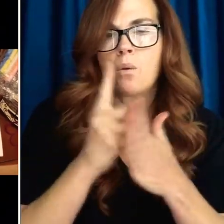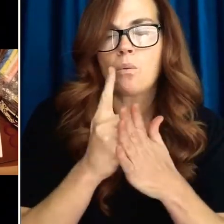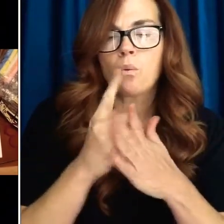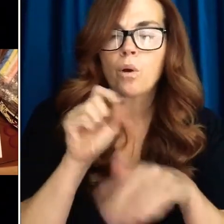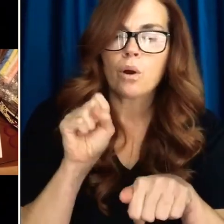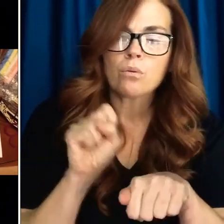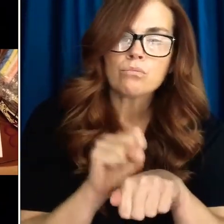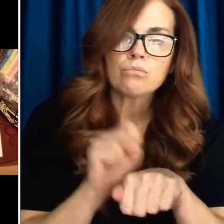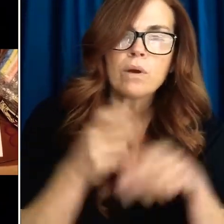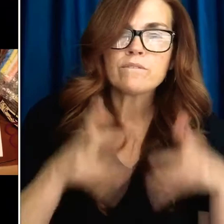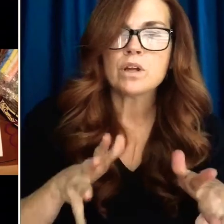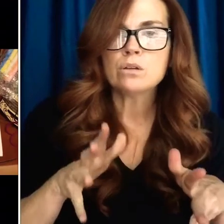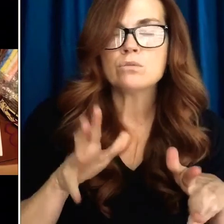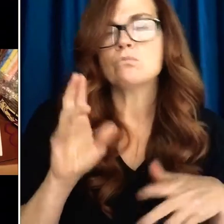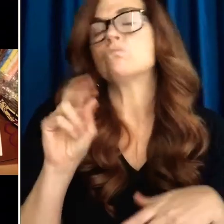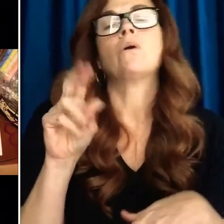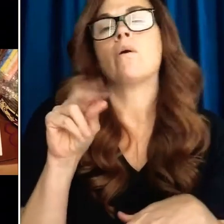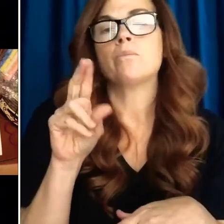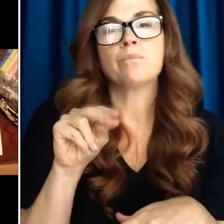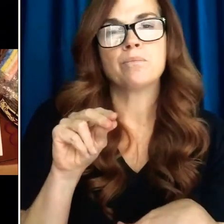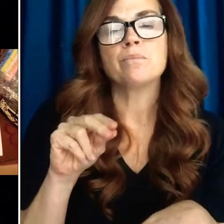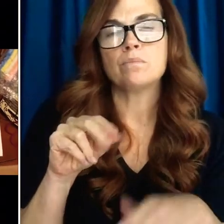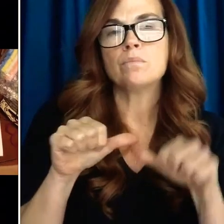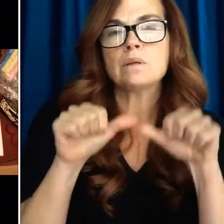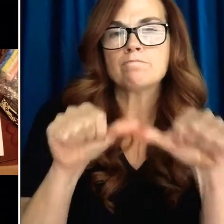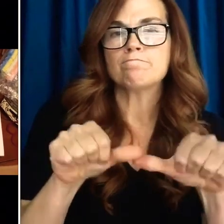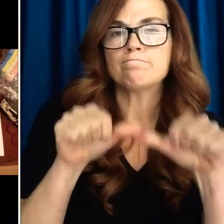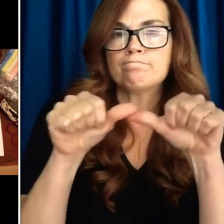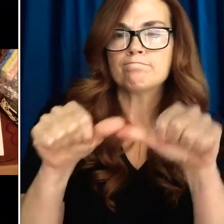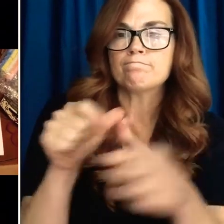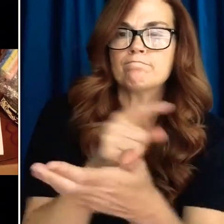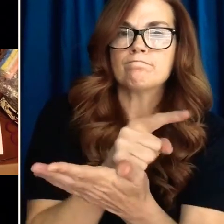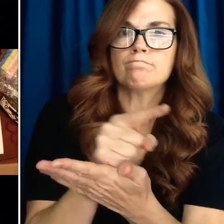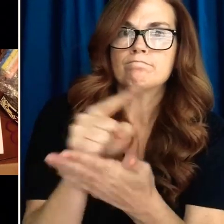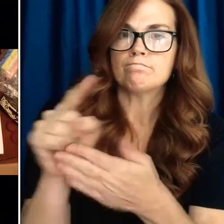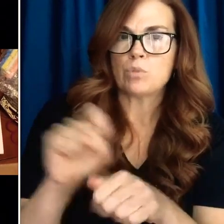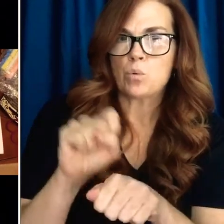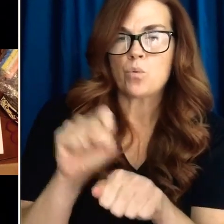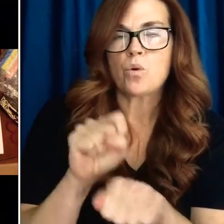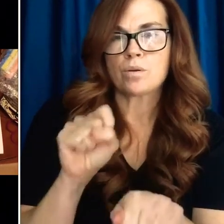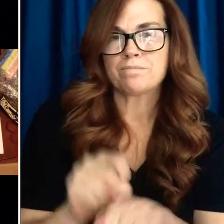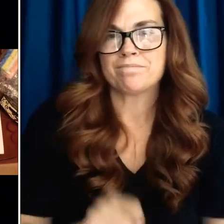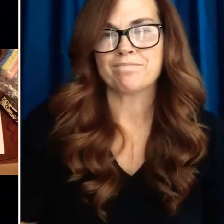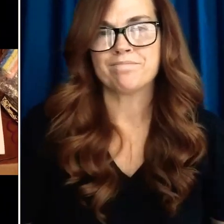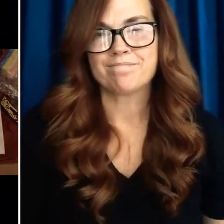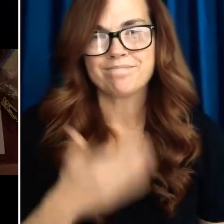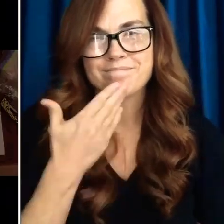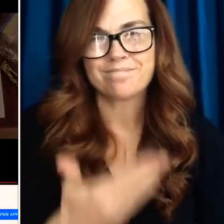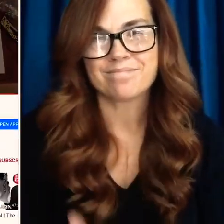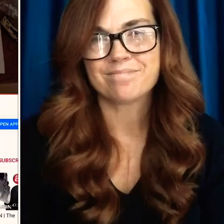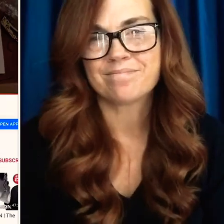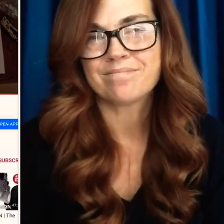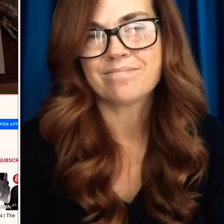yours. Please ask questions if you have them. Yeah, so that's it, guys. Thank you.